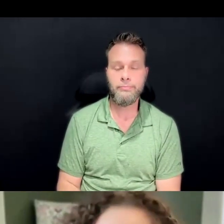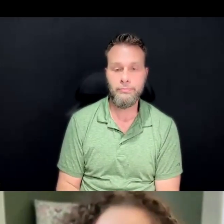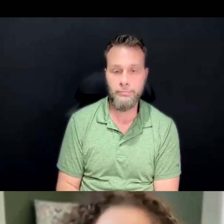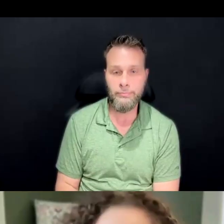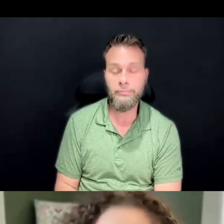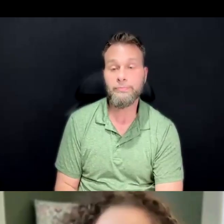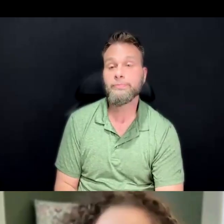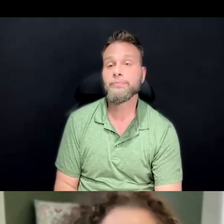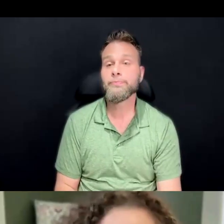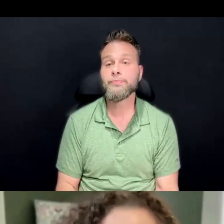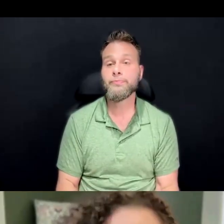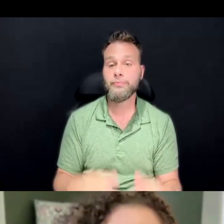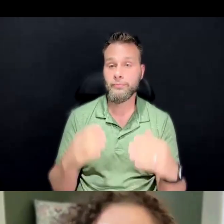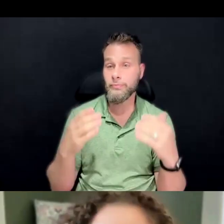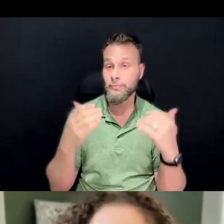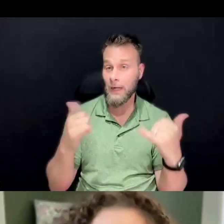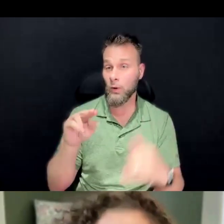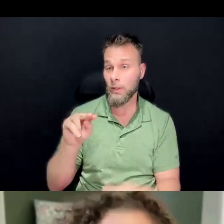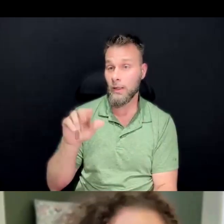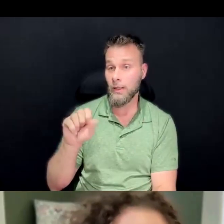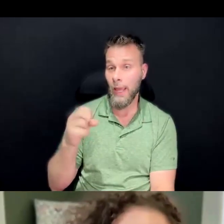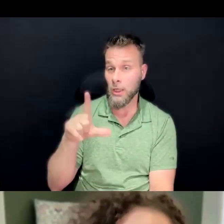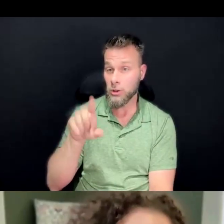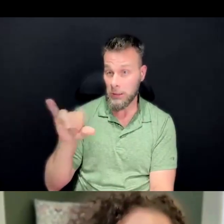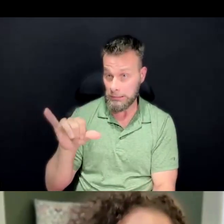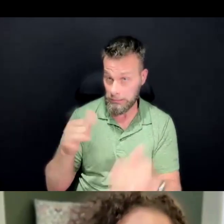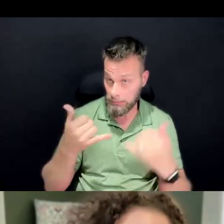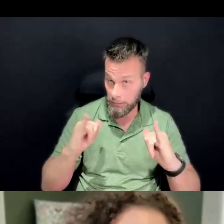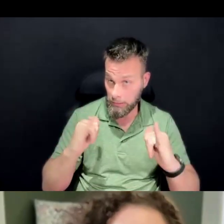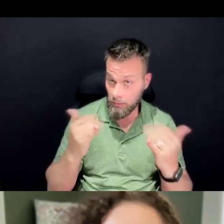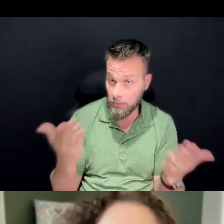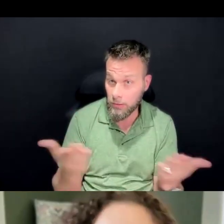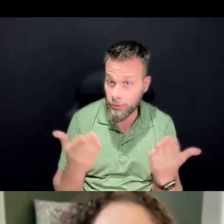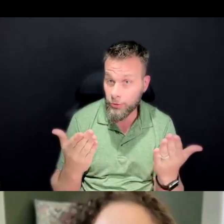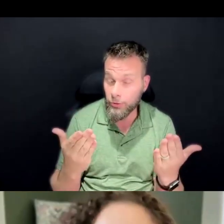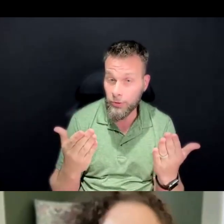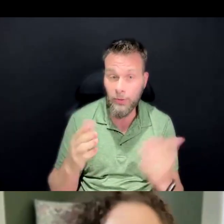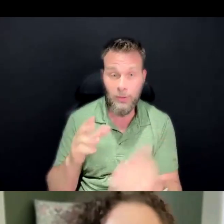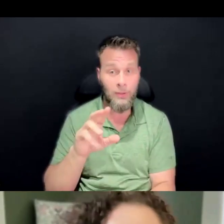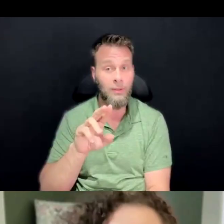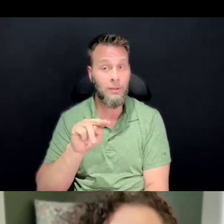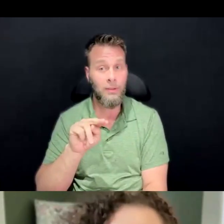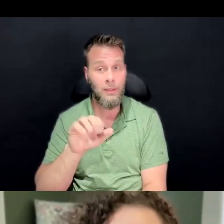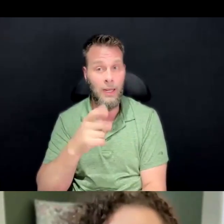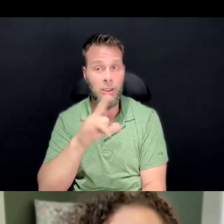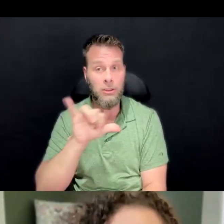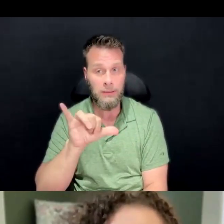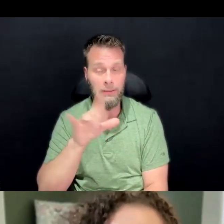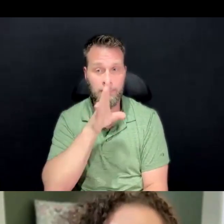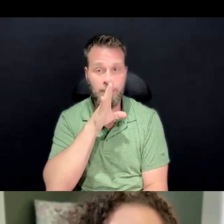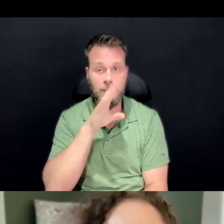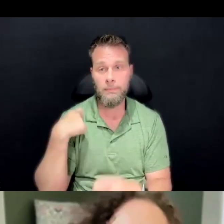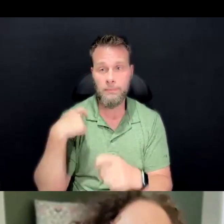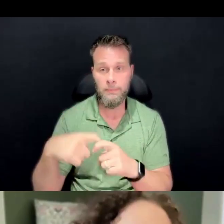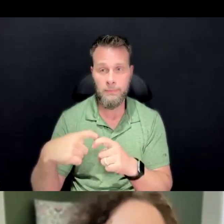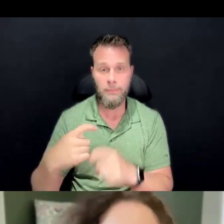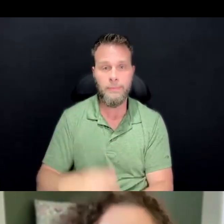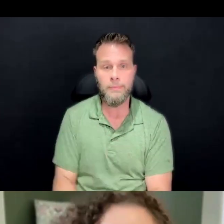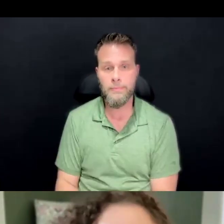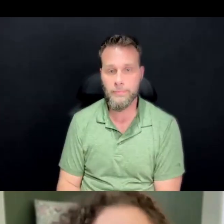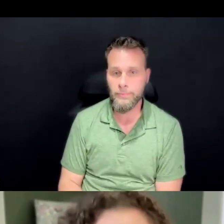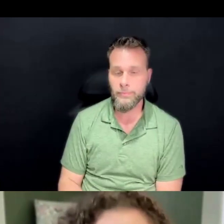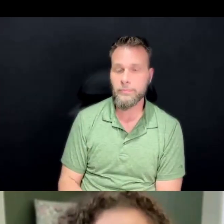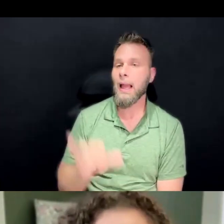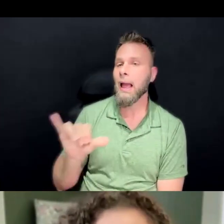I'm just going to ask if Nashley is on still. Nashley acaba de textearme que no la deja entrar. Ah,